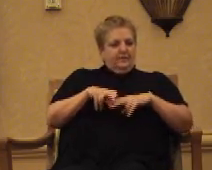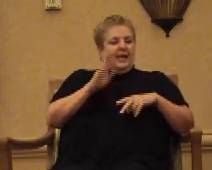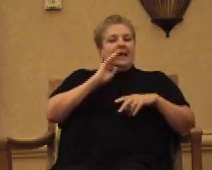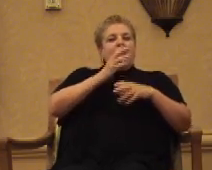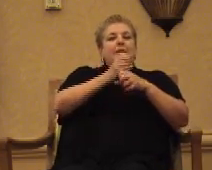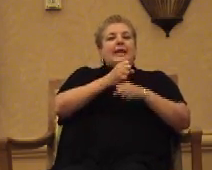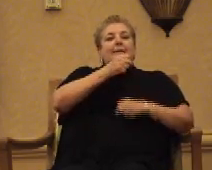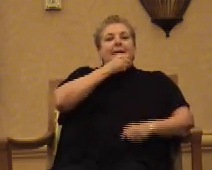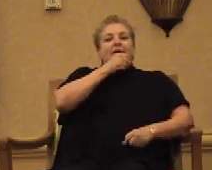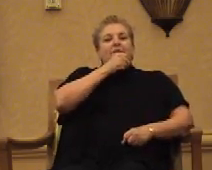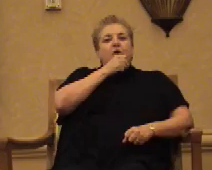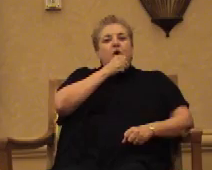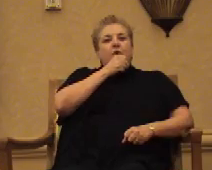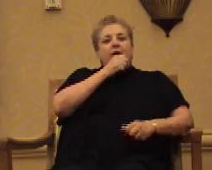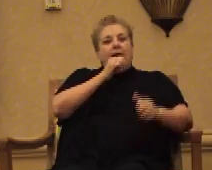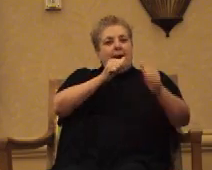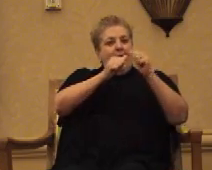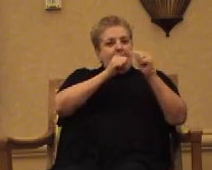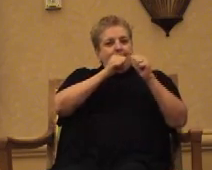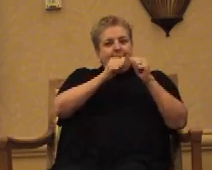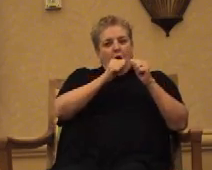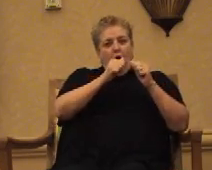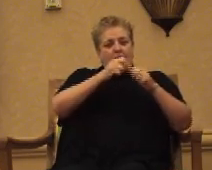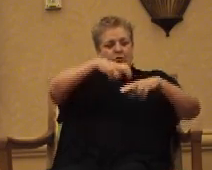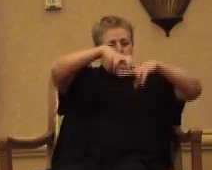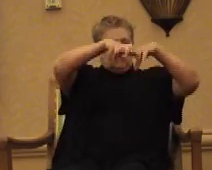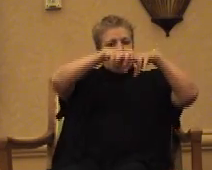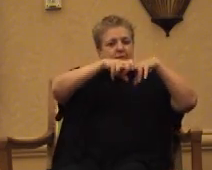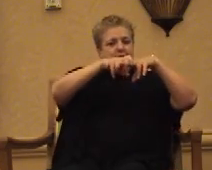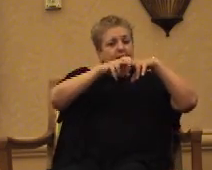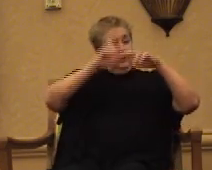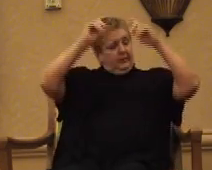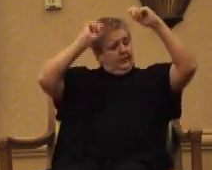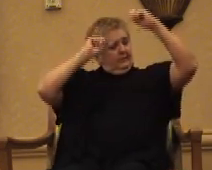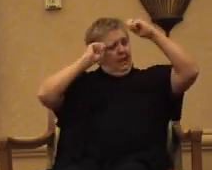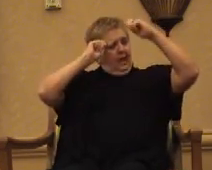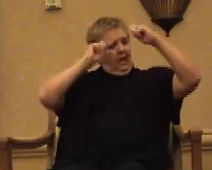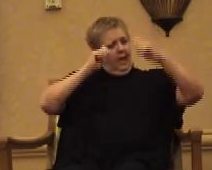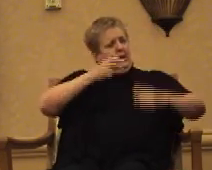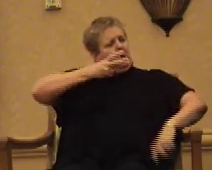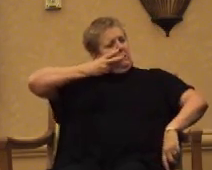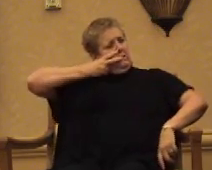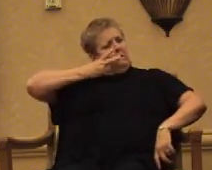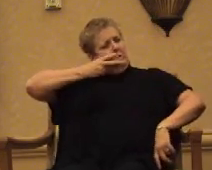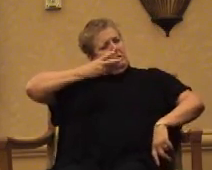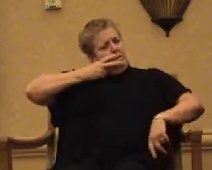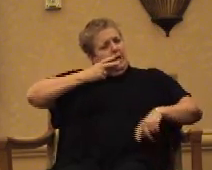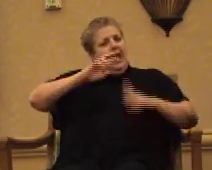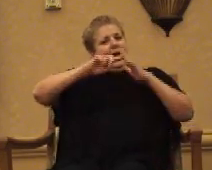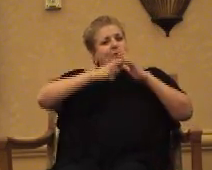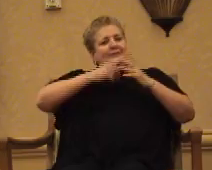stool and a fedora and dangle a cigarette out of his mouth and start singing sad Sinatra songs to us.